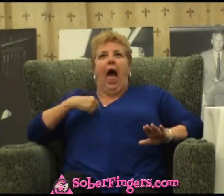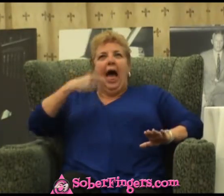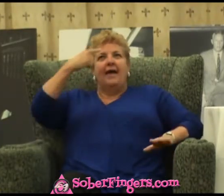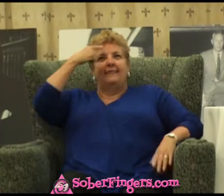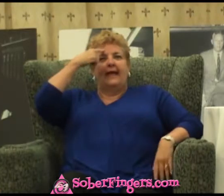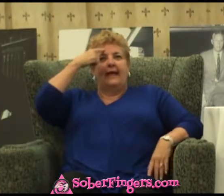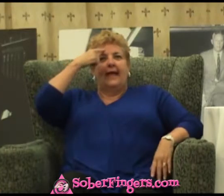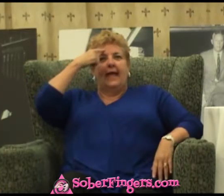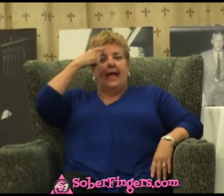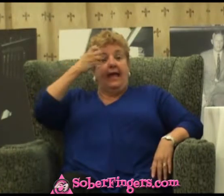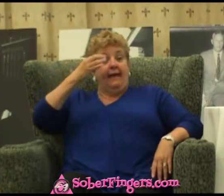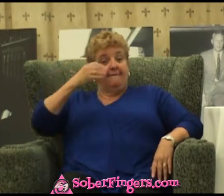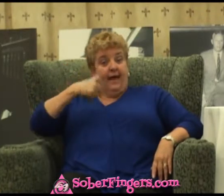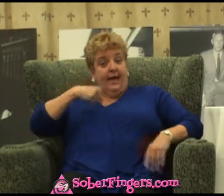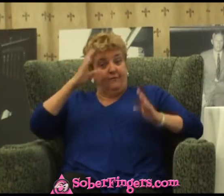I'm in trouble, I should try harder.